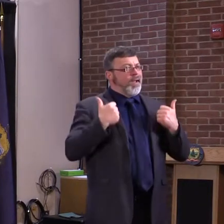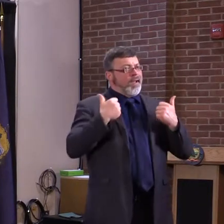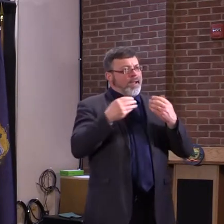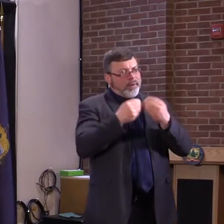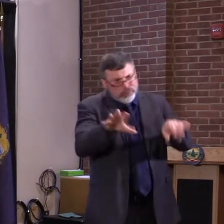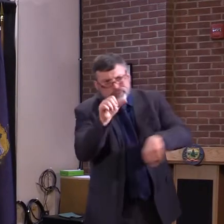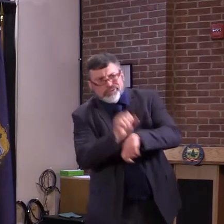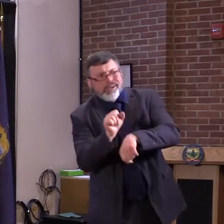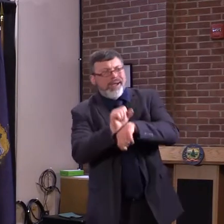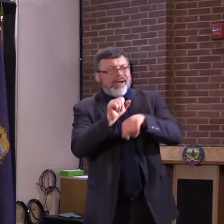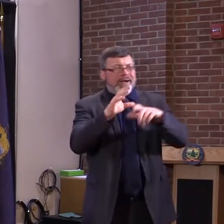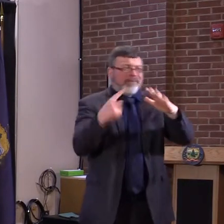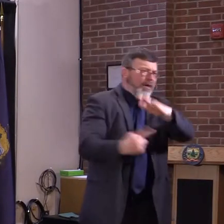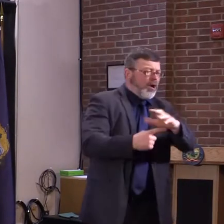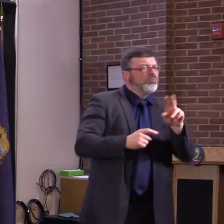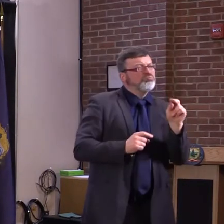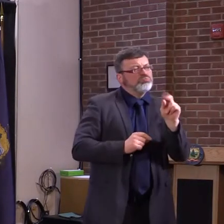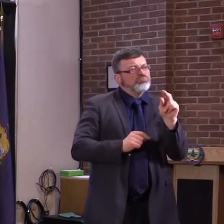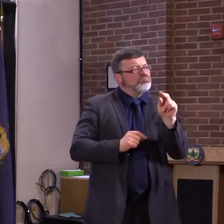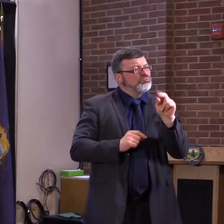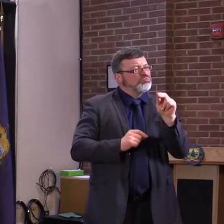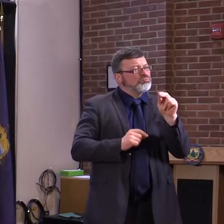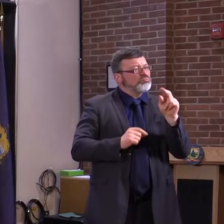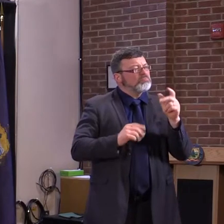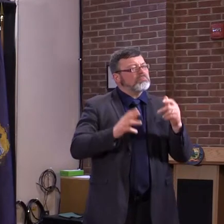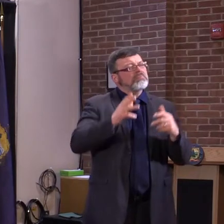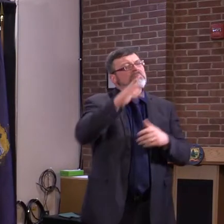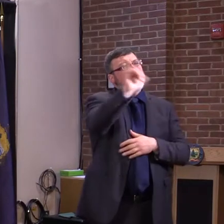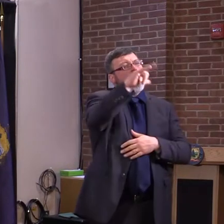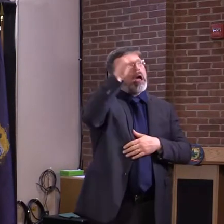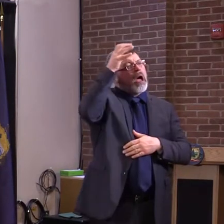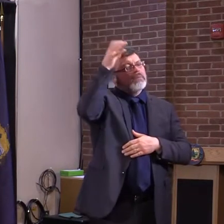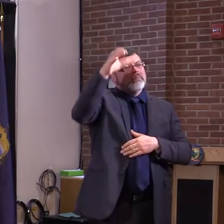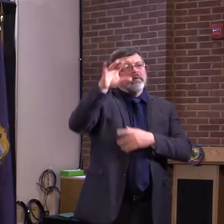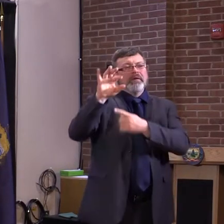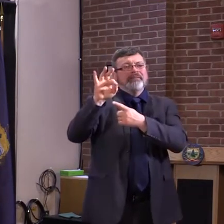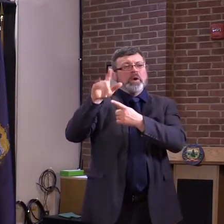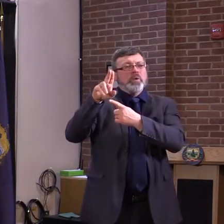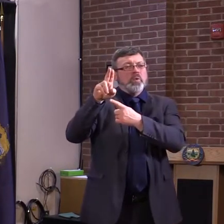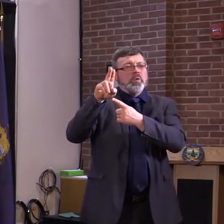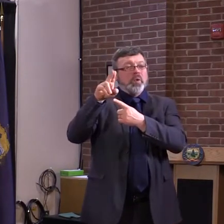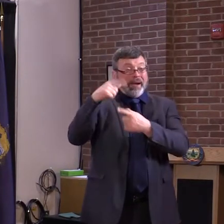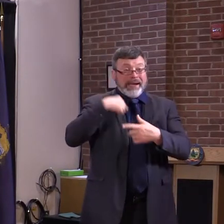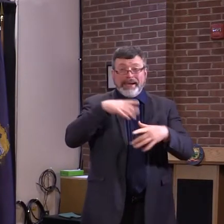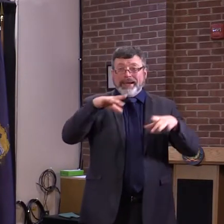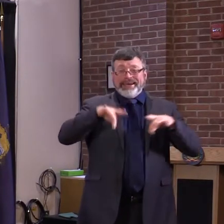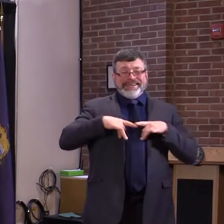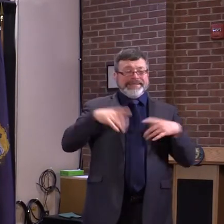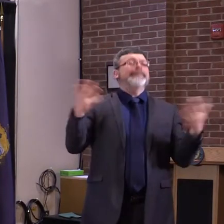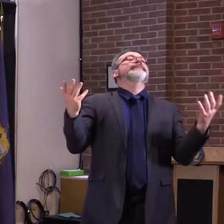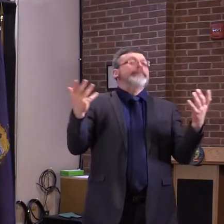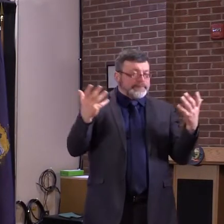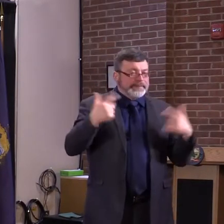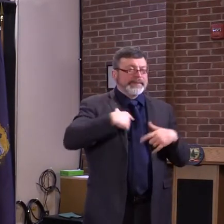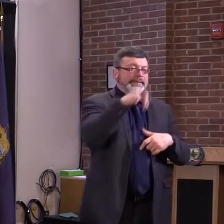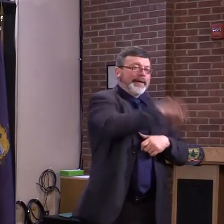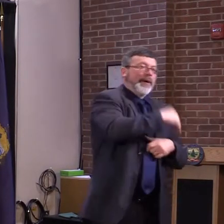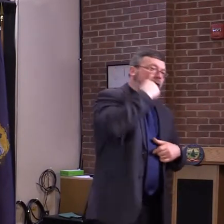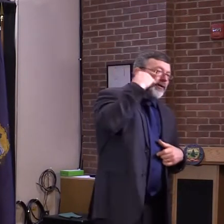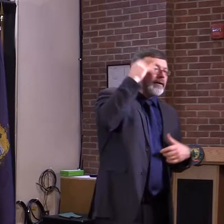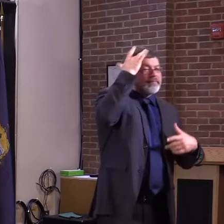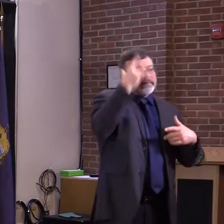flu, a virus that can be dangerous but is largely managed through regular vaccinations and good prevention